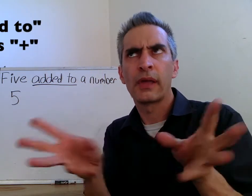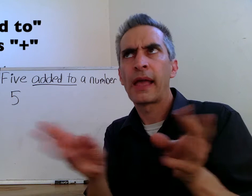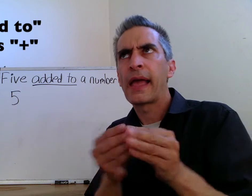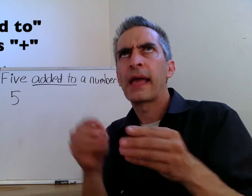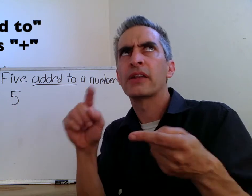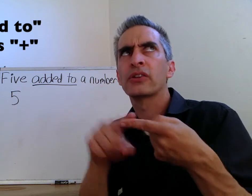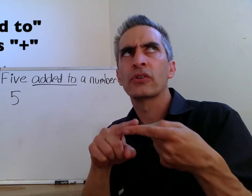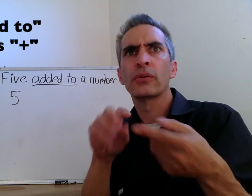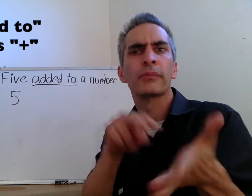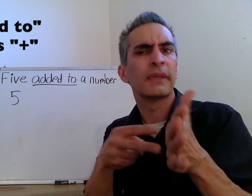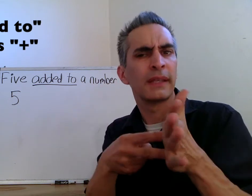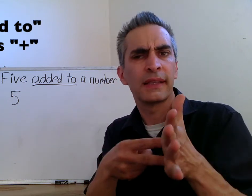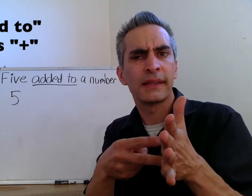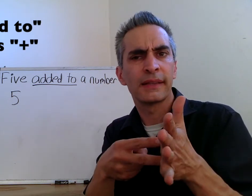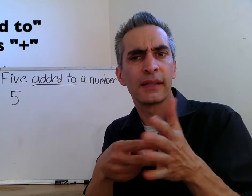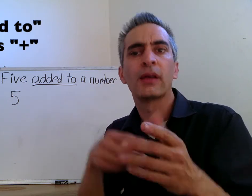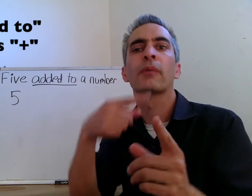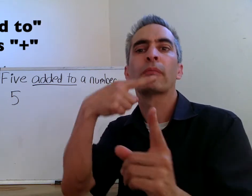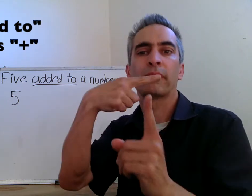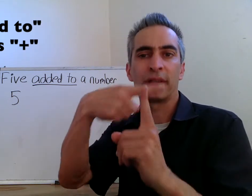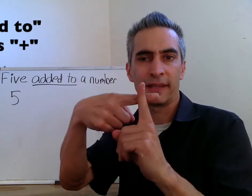Oh, yeah, that means plus.